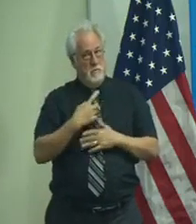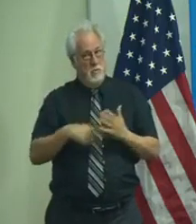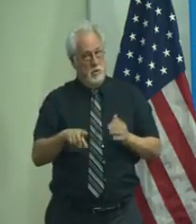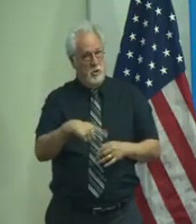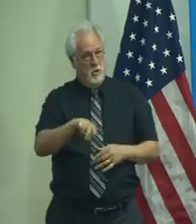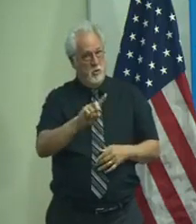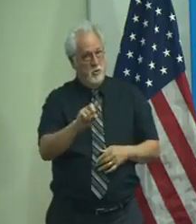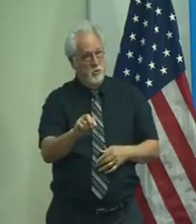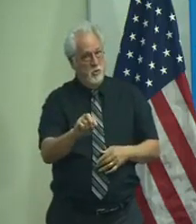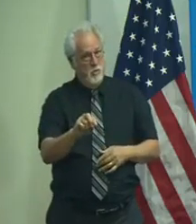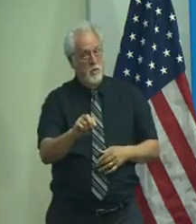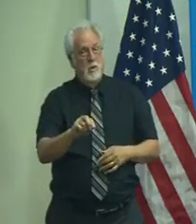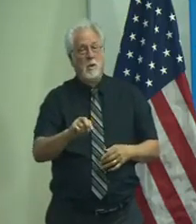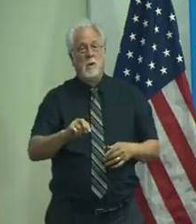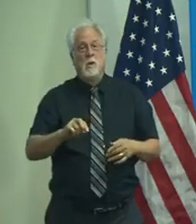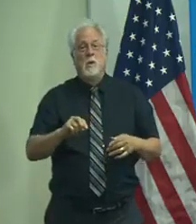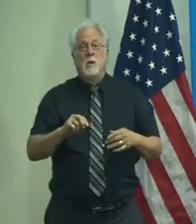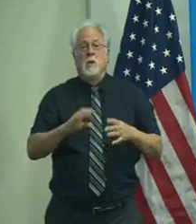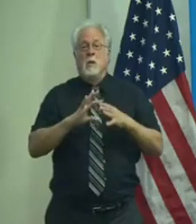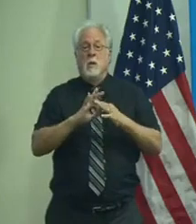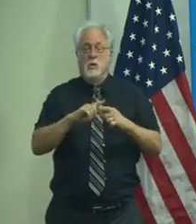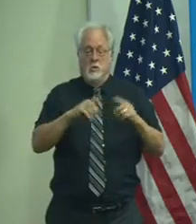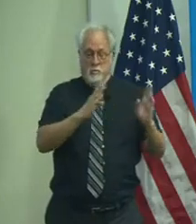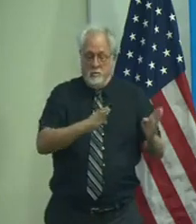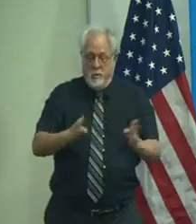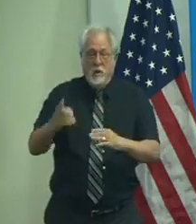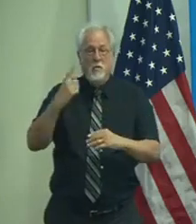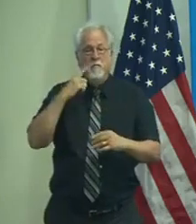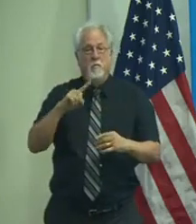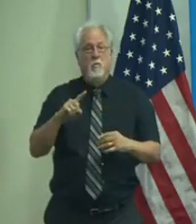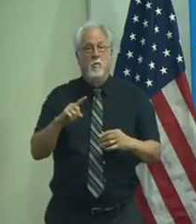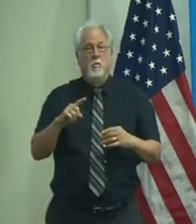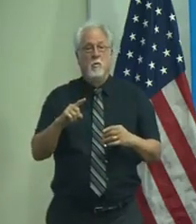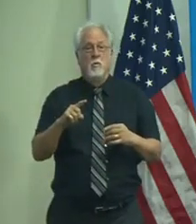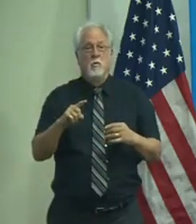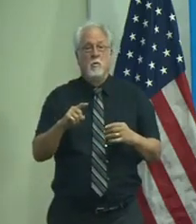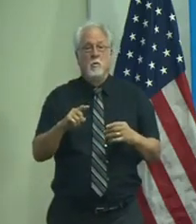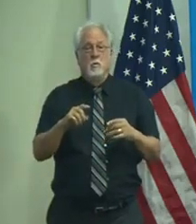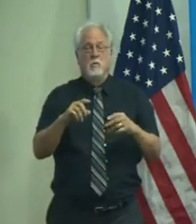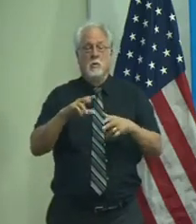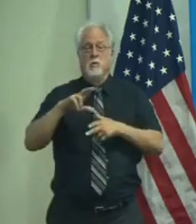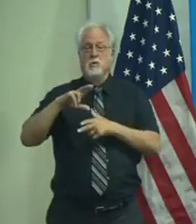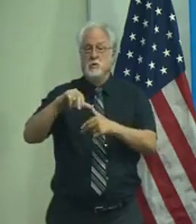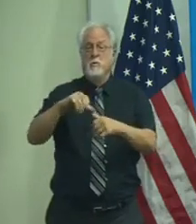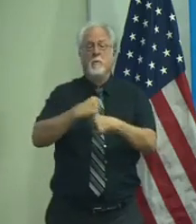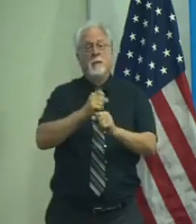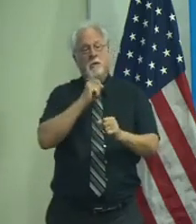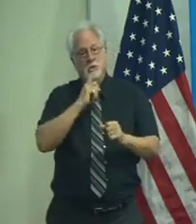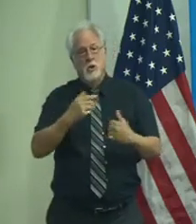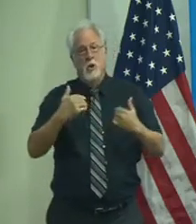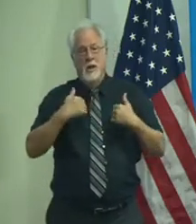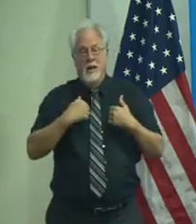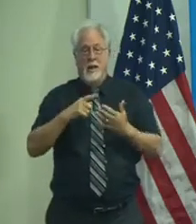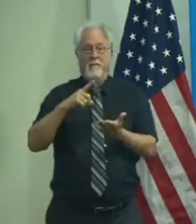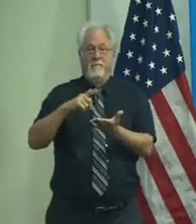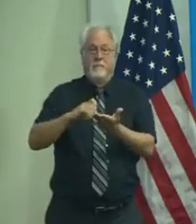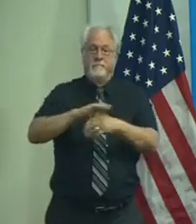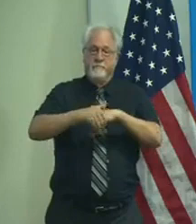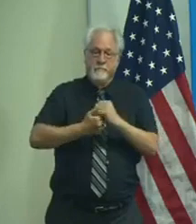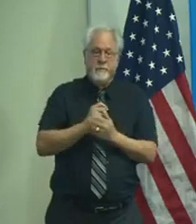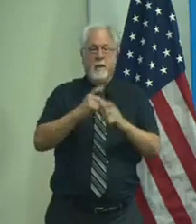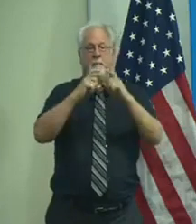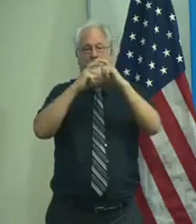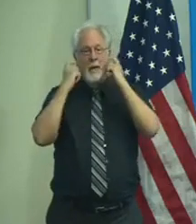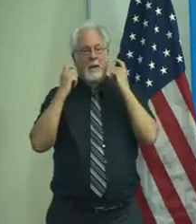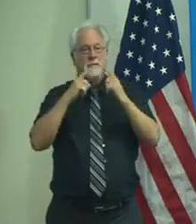do in terms of preparing for the storms, making sure you have the hand sanitizer, the mask,